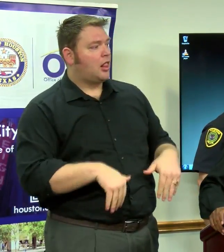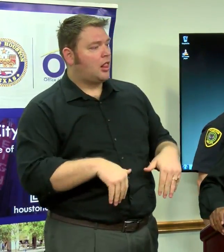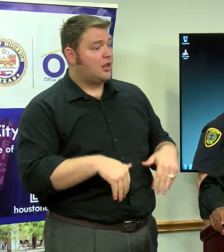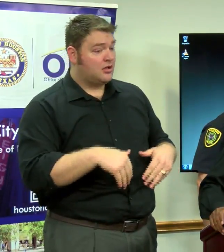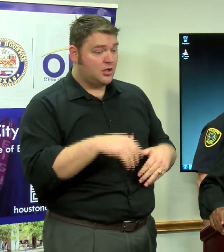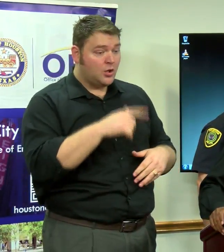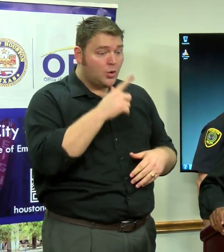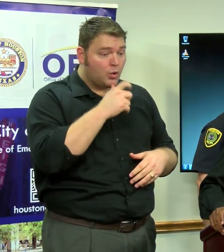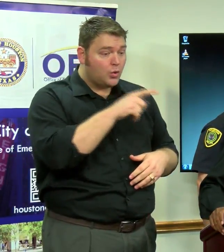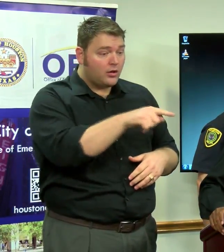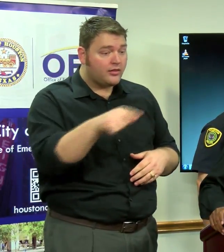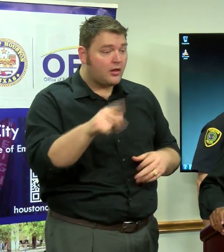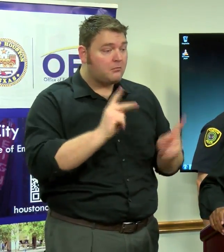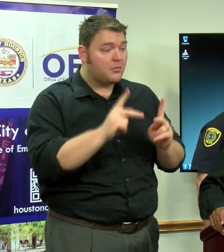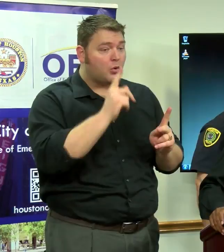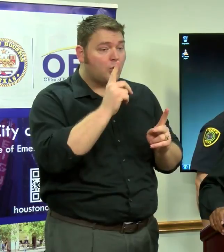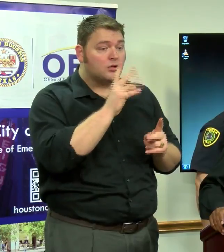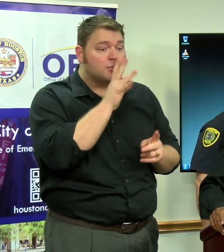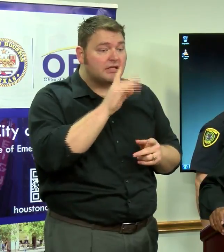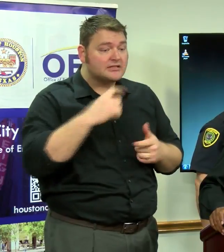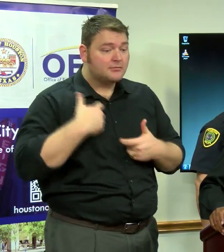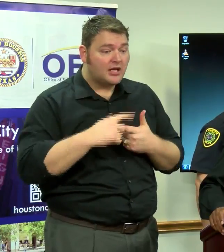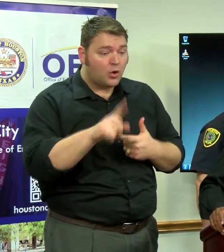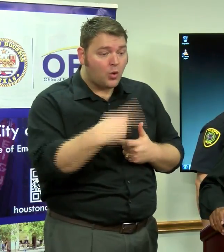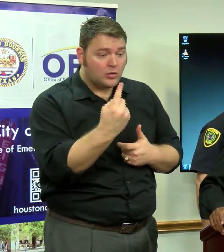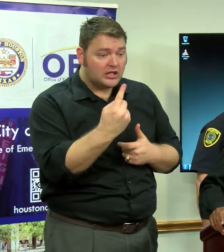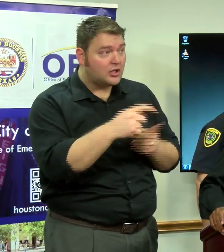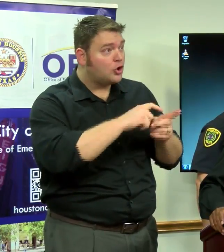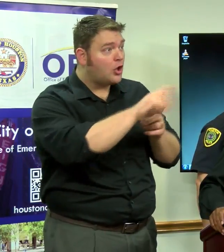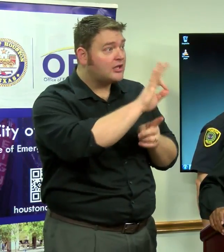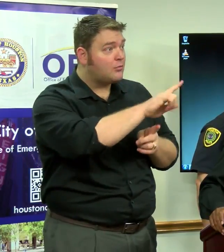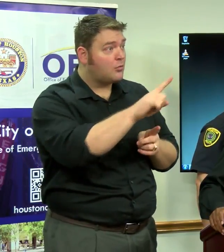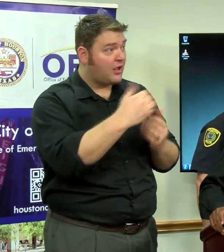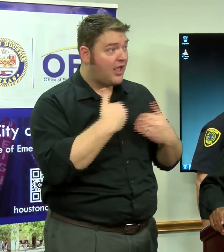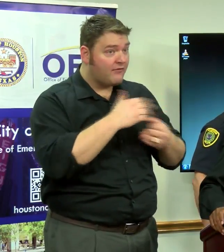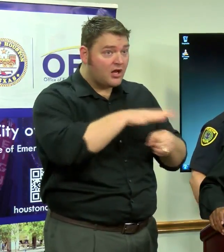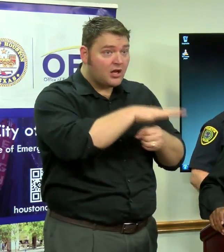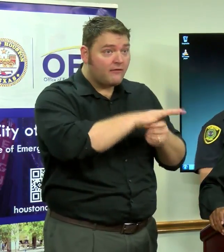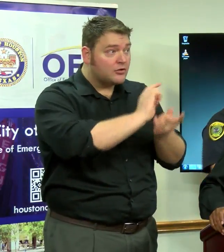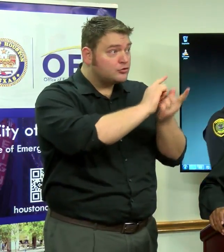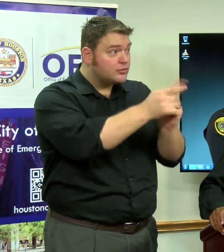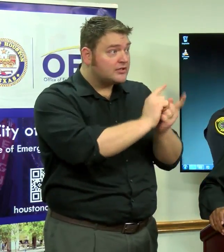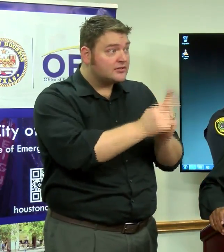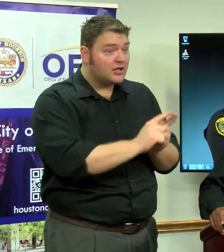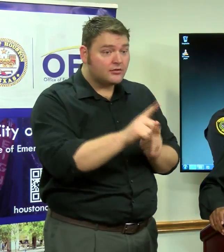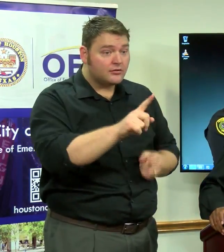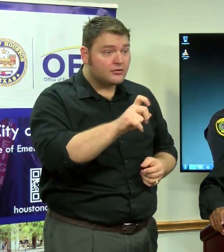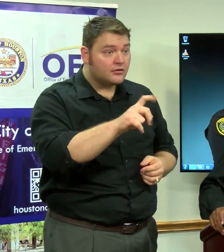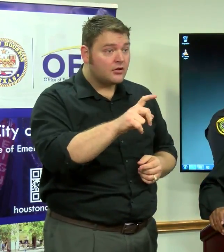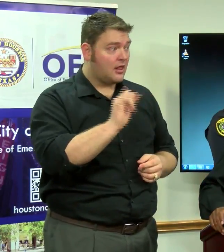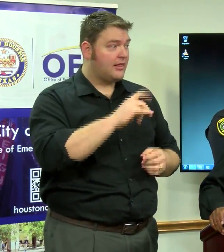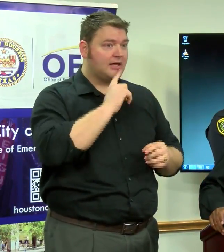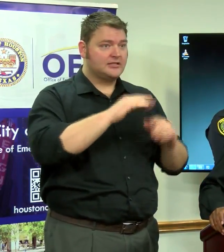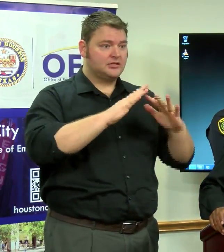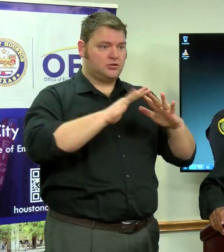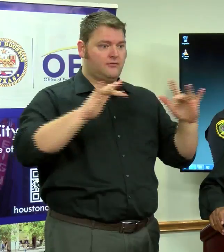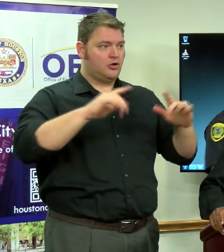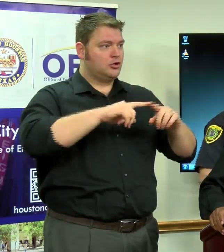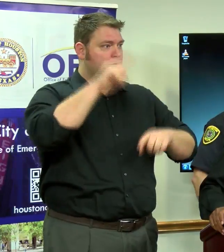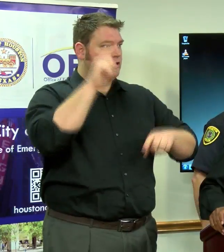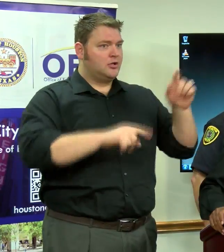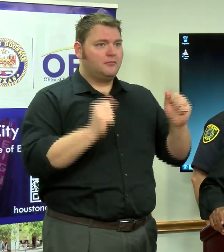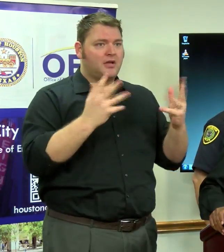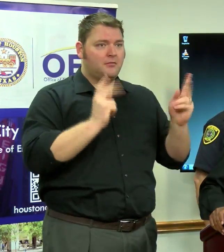Spanish-speaking people calling 911. Do we have enough translators? Because this is a diverse city, and we speak more than